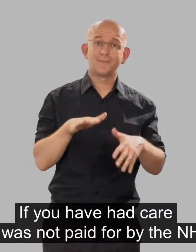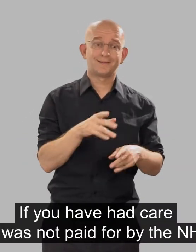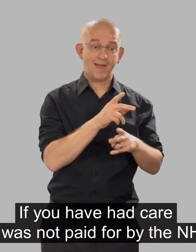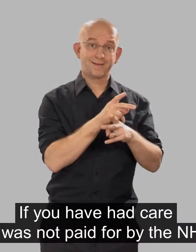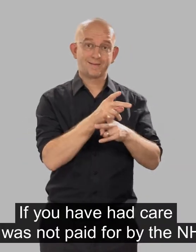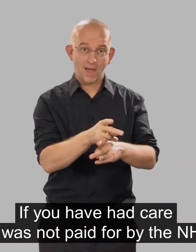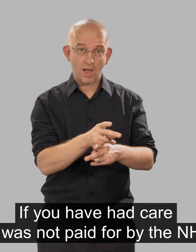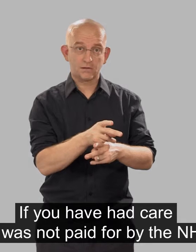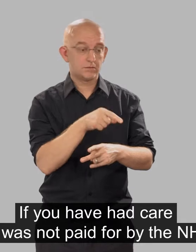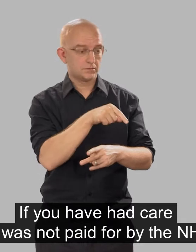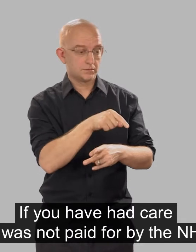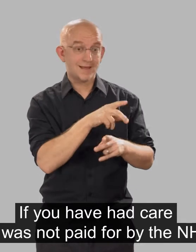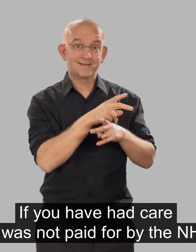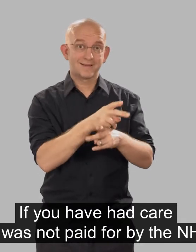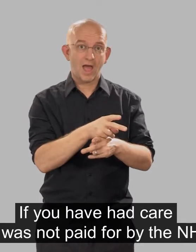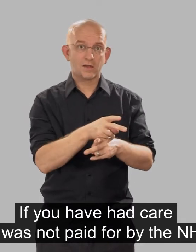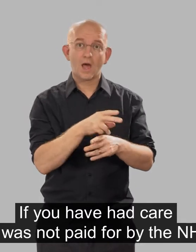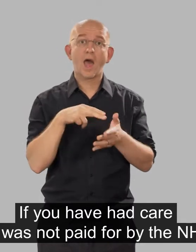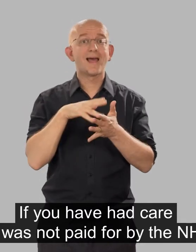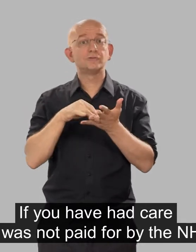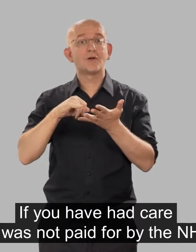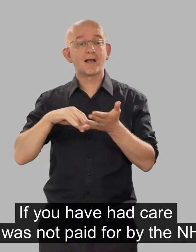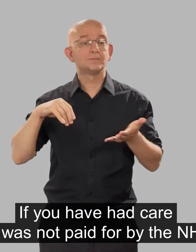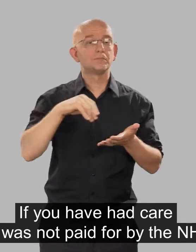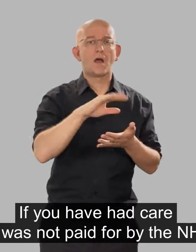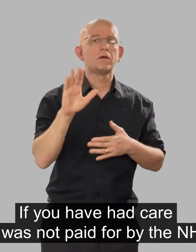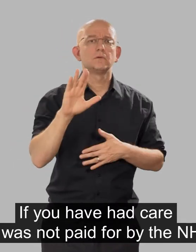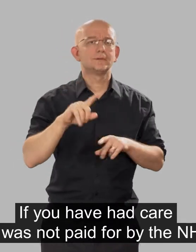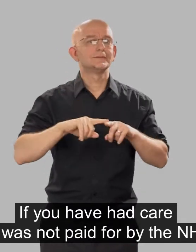If you have had care that was not paid for by the NHS.